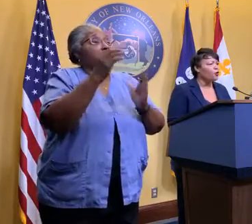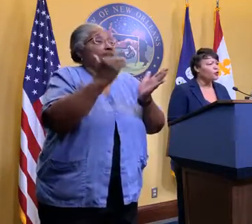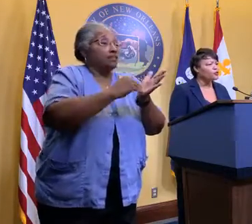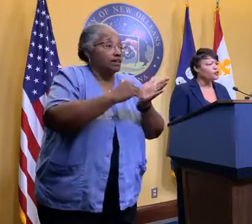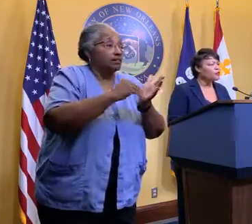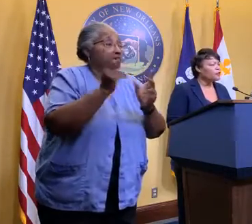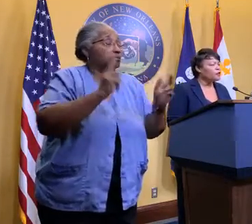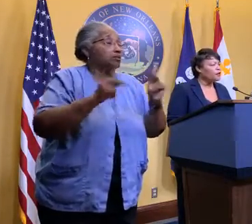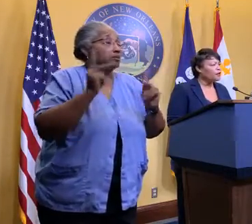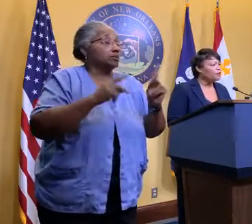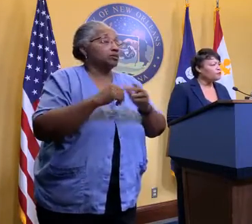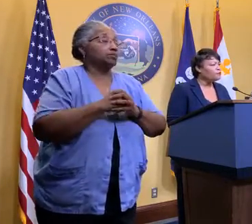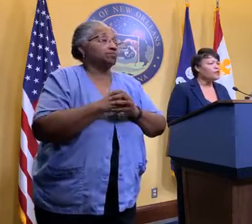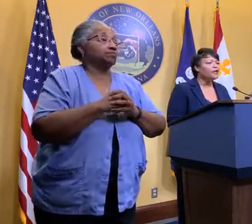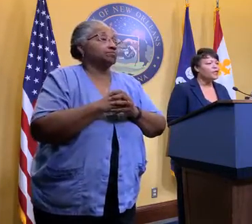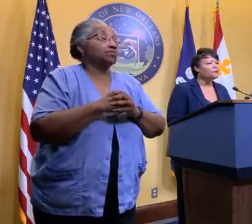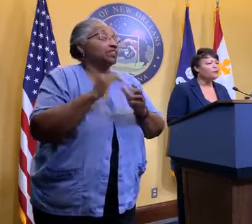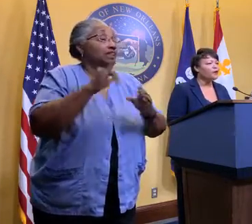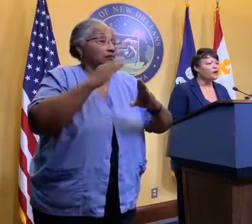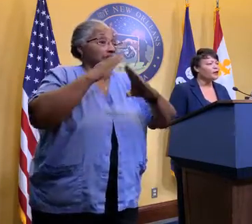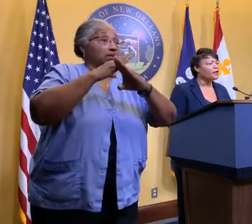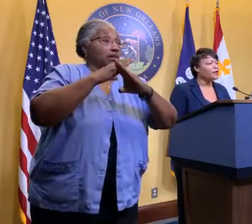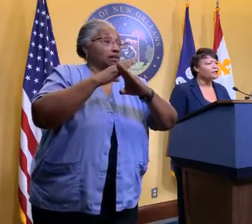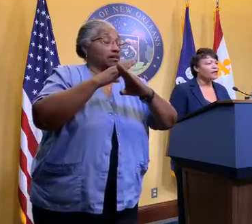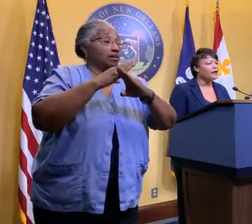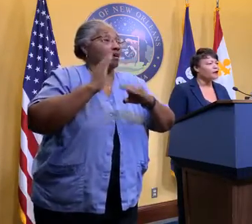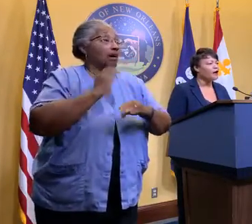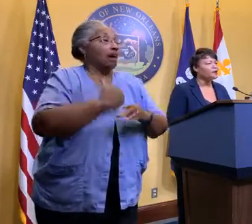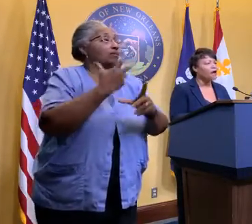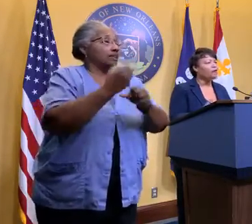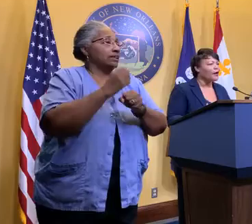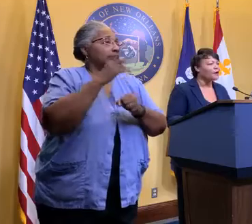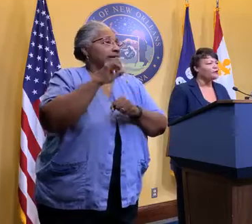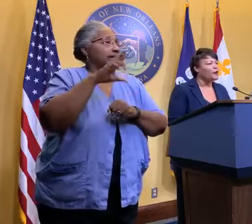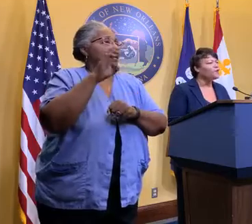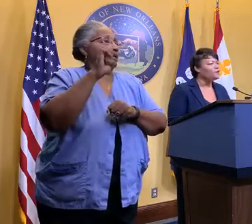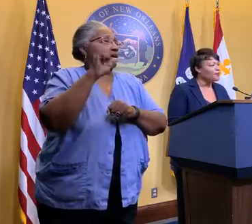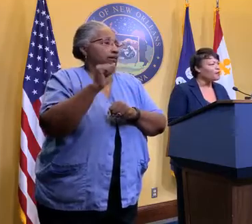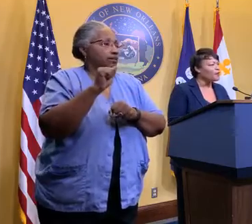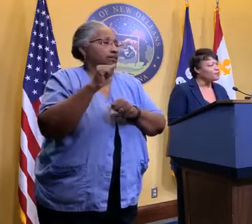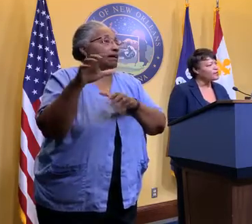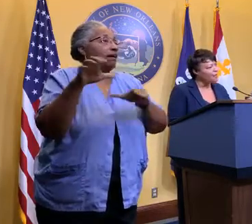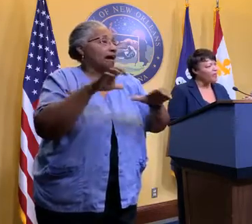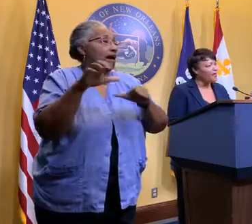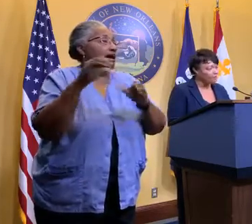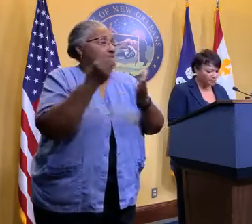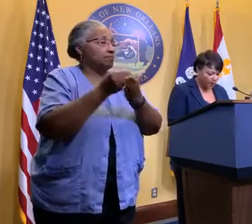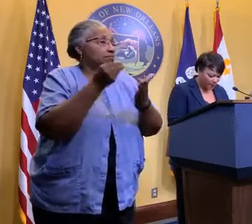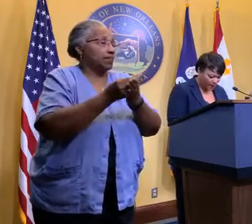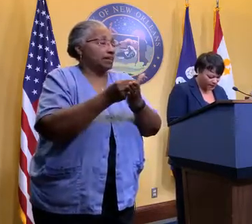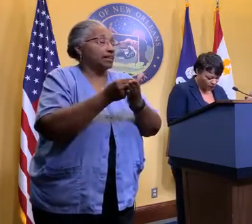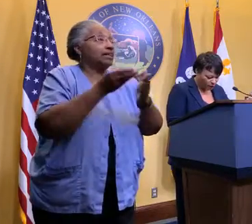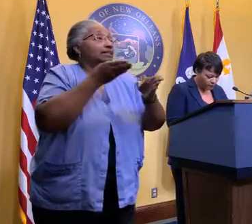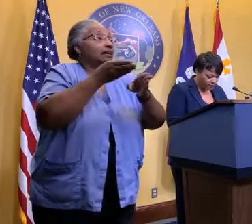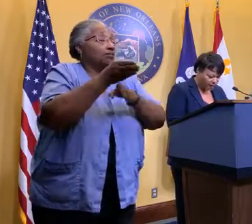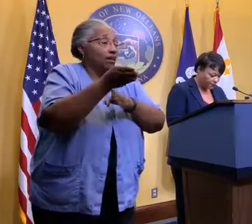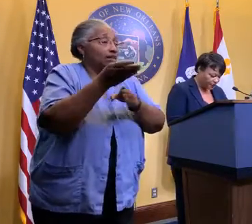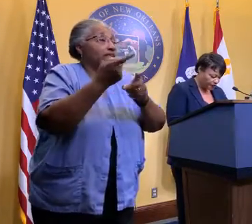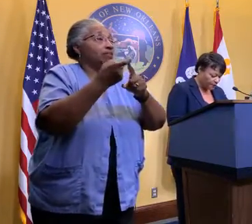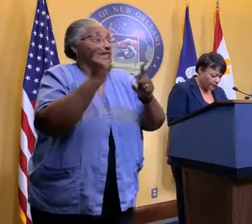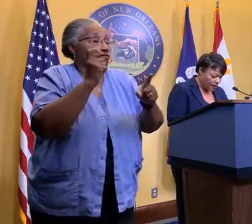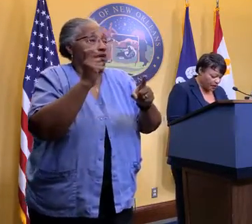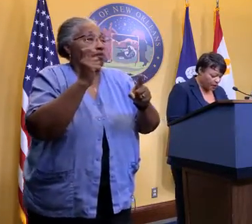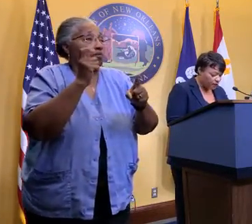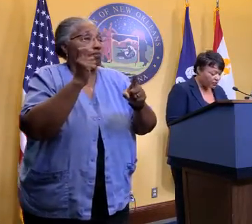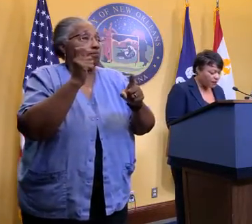500,000 threshold, which prevented us from getting our CARES Act dollars directly from the federal government, now having to bypass and go through the